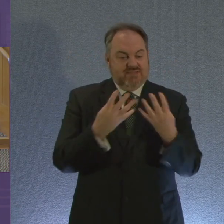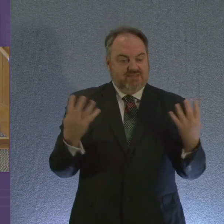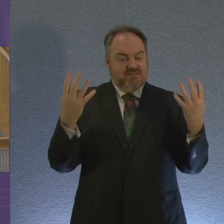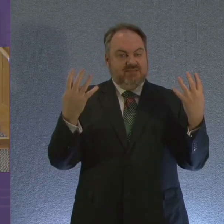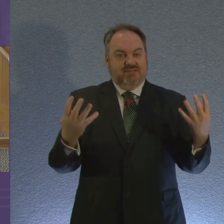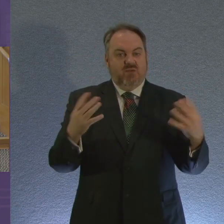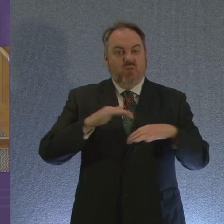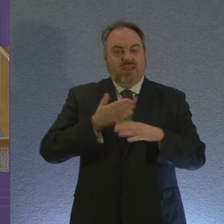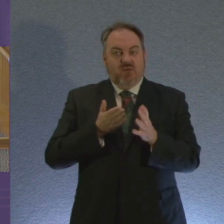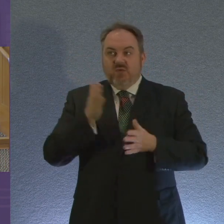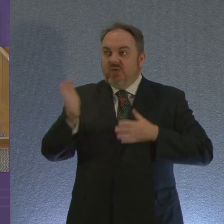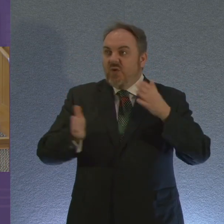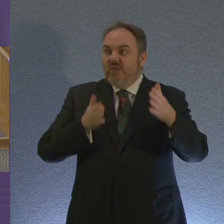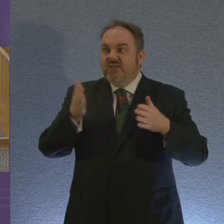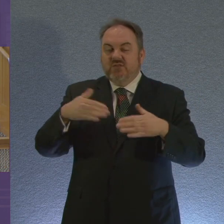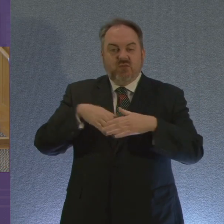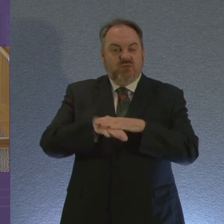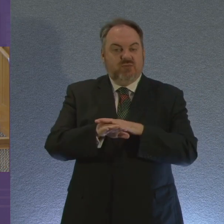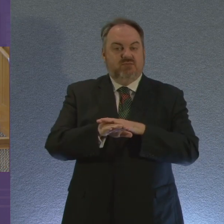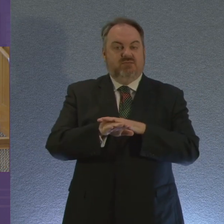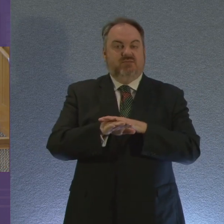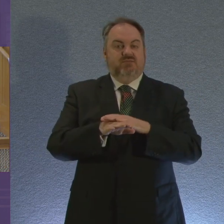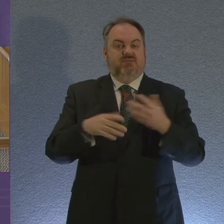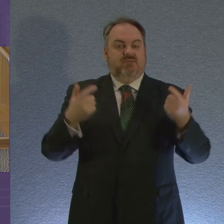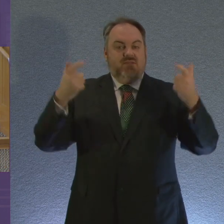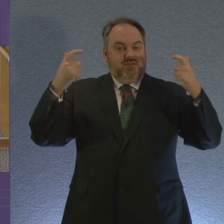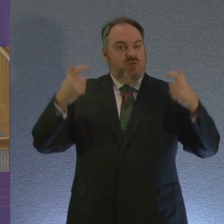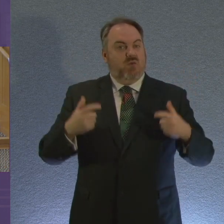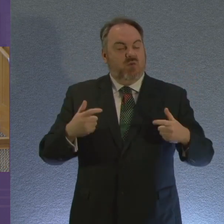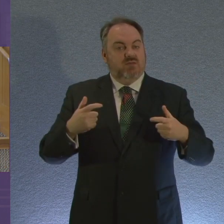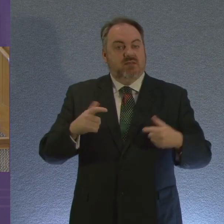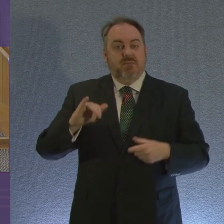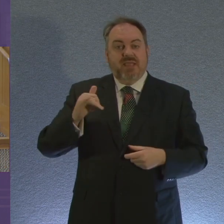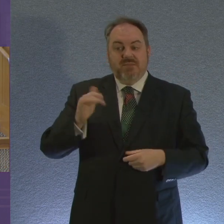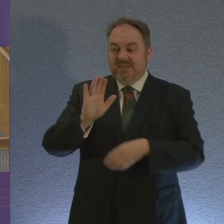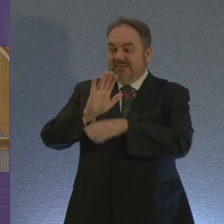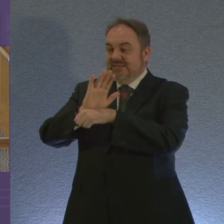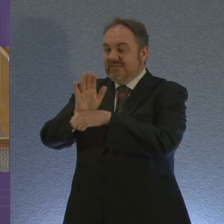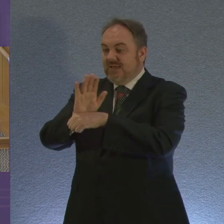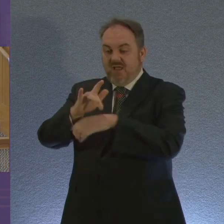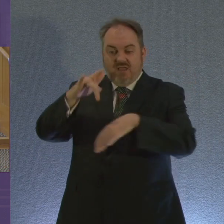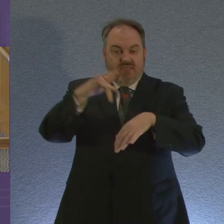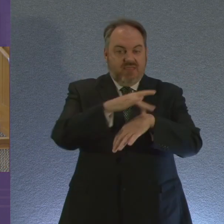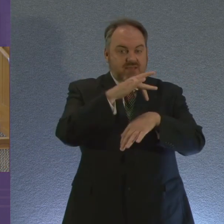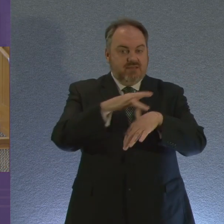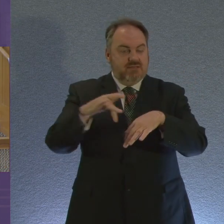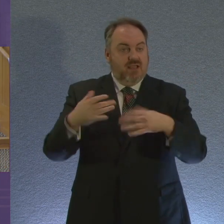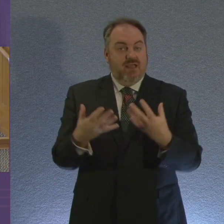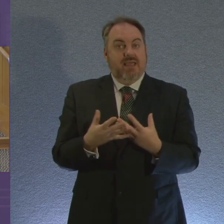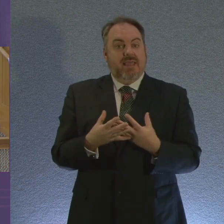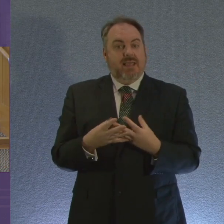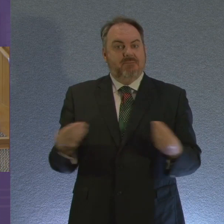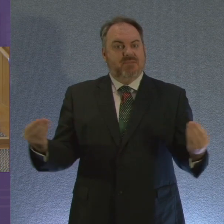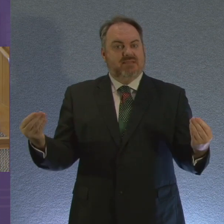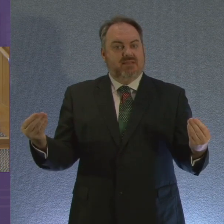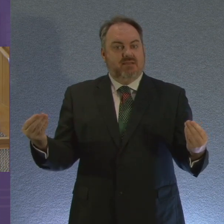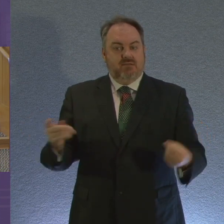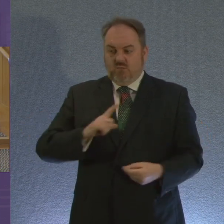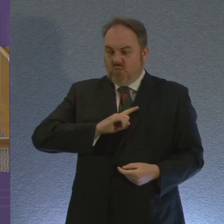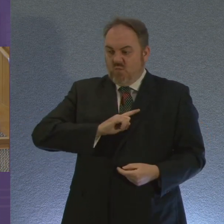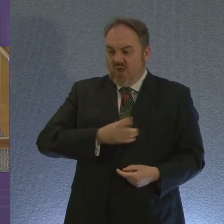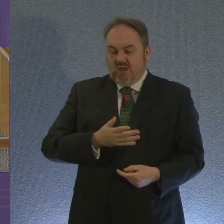venues. Every cinema and every theatre in Scotland is lying empty at the moment. These are large spaces. They are larger spaces than criminal